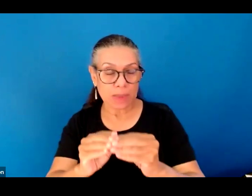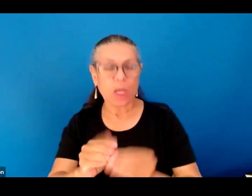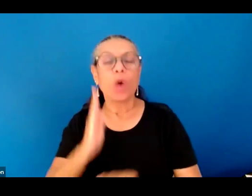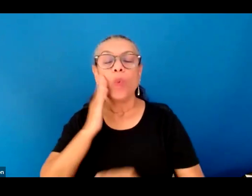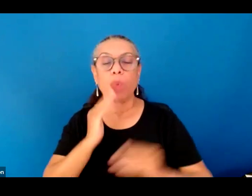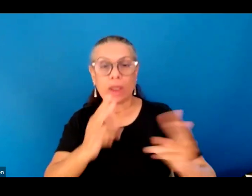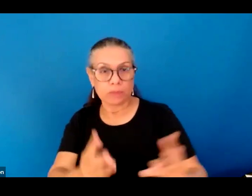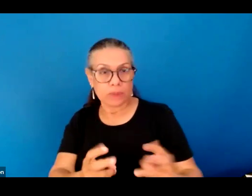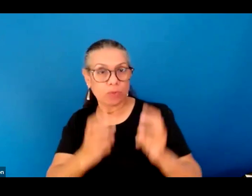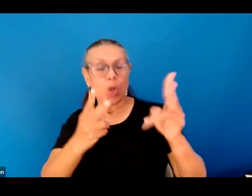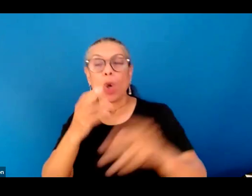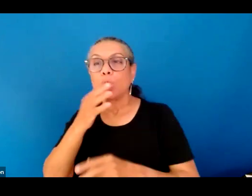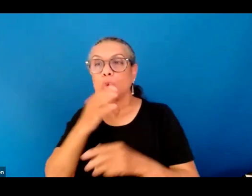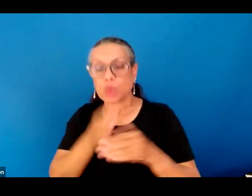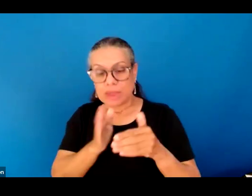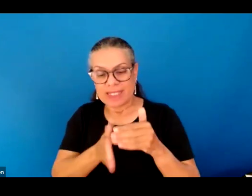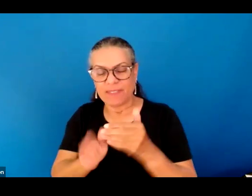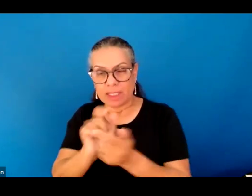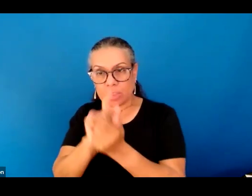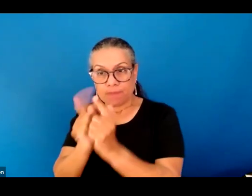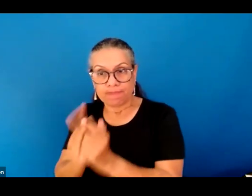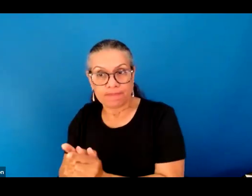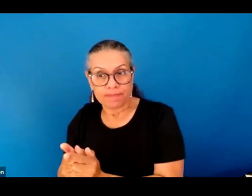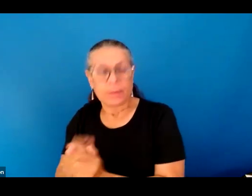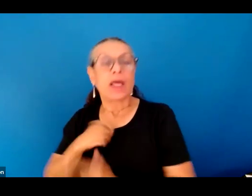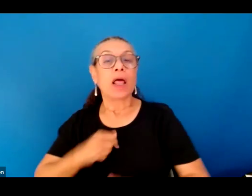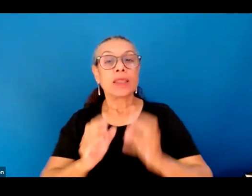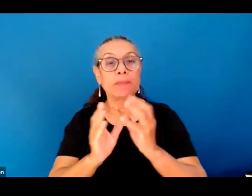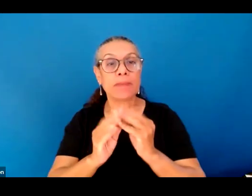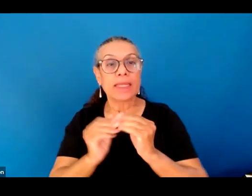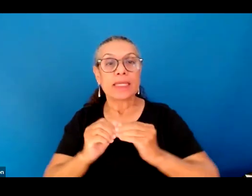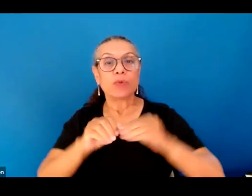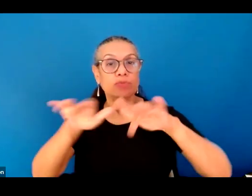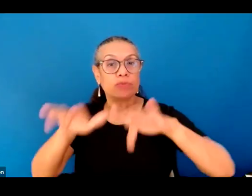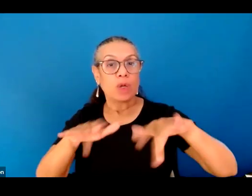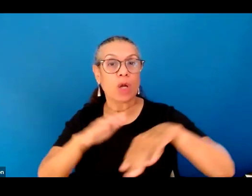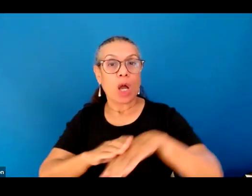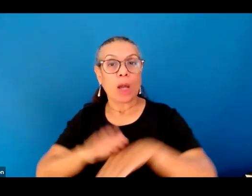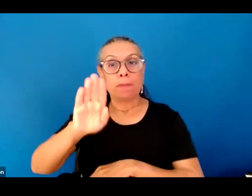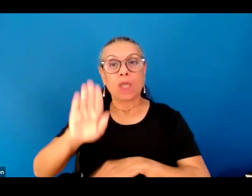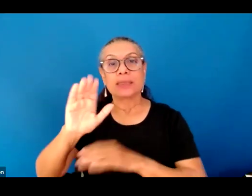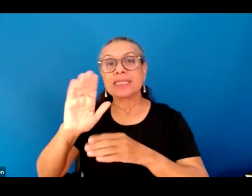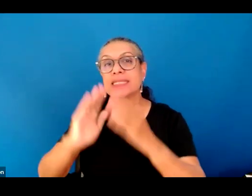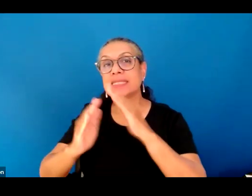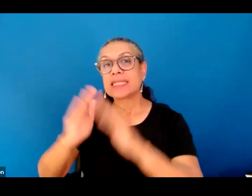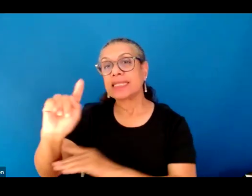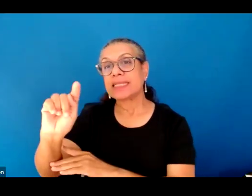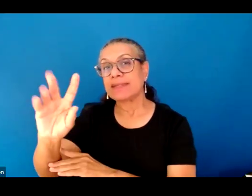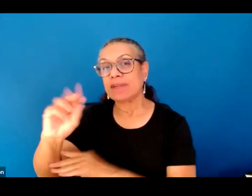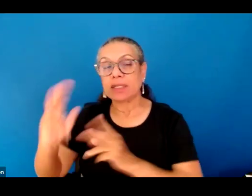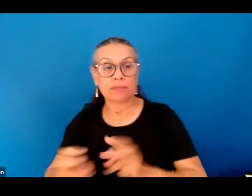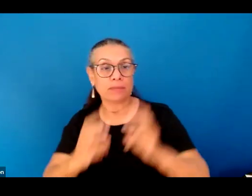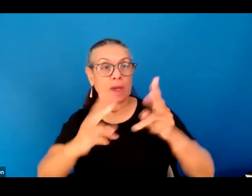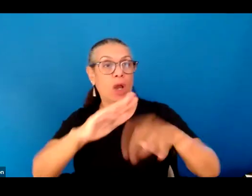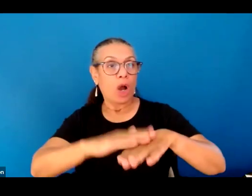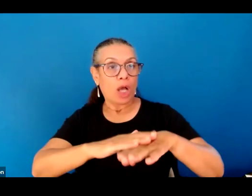be posted as soon as they are finalized. The meeting will be rebroadcast on Boston City TV and posted on the